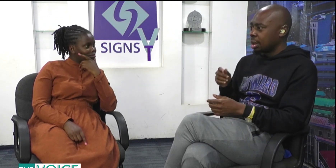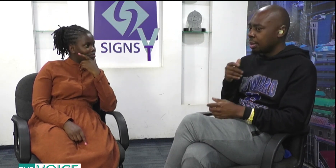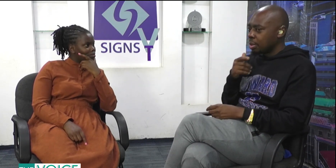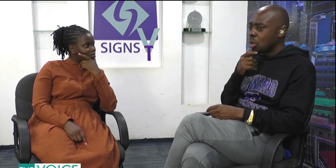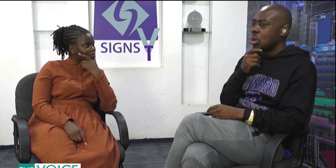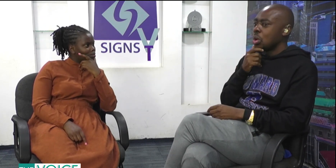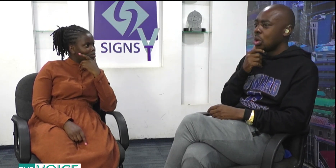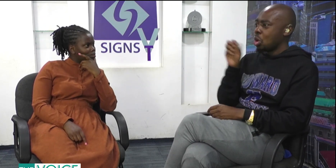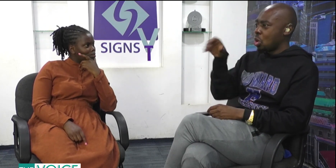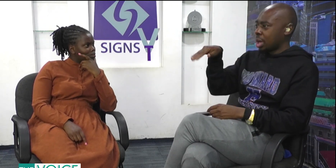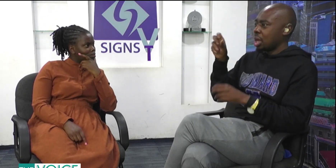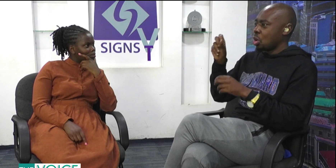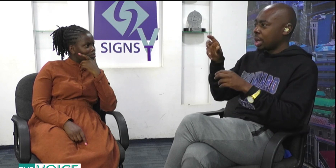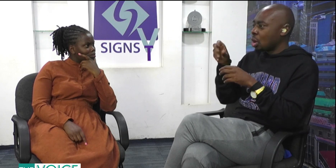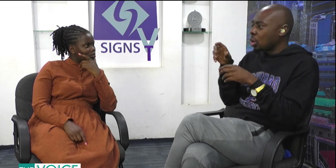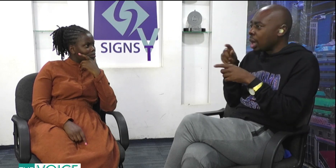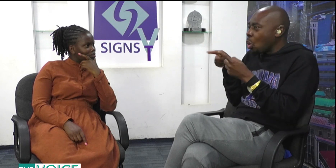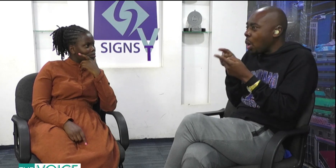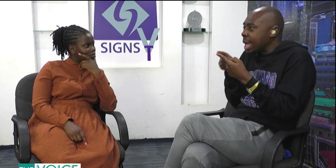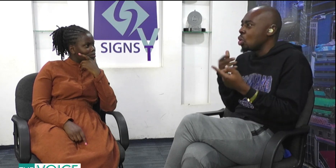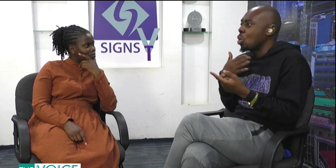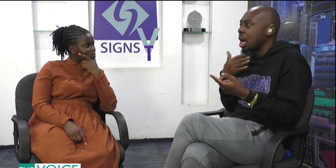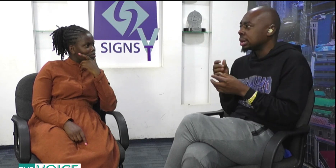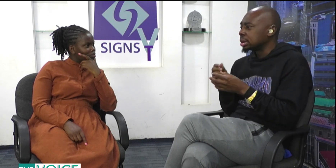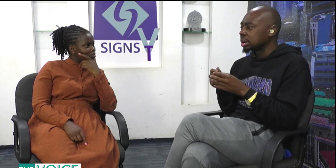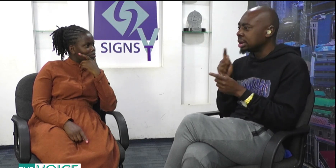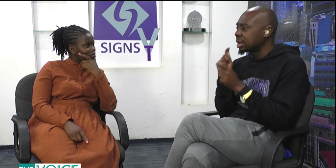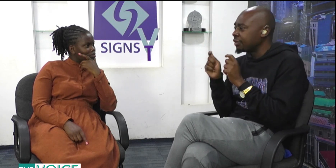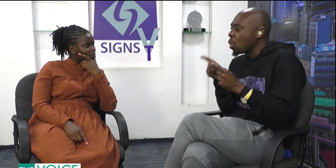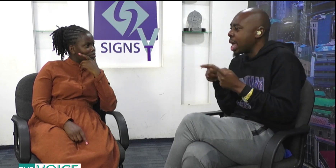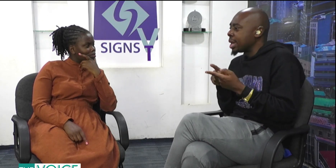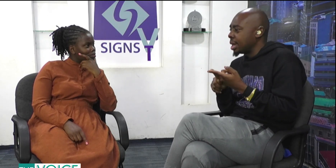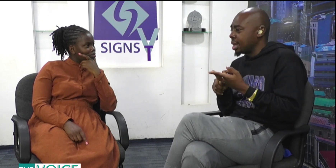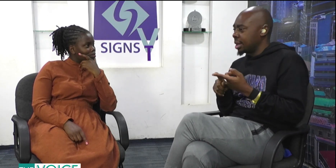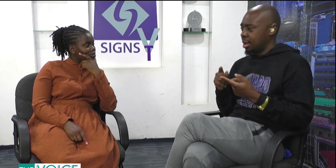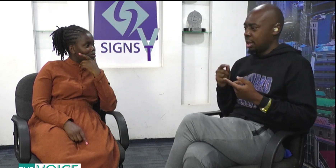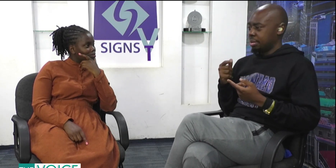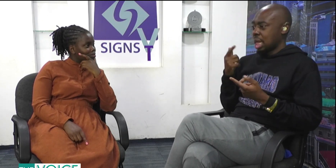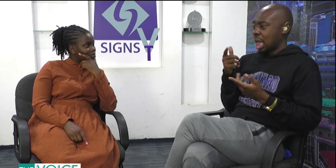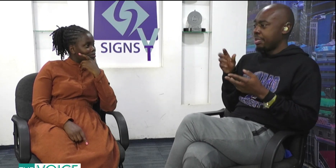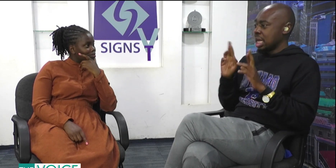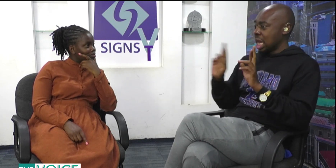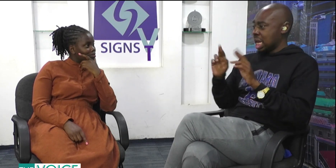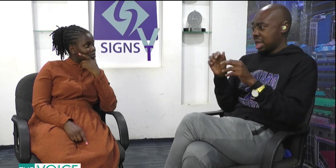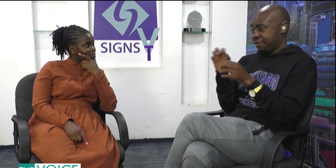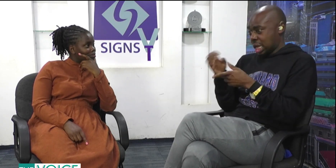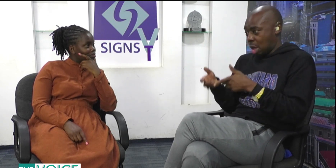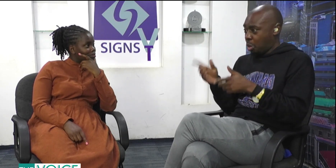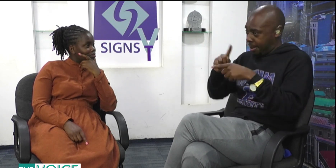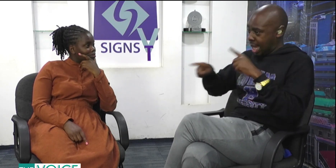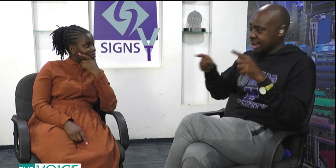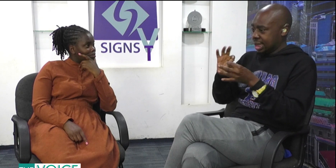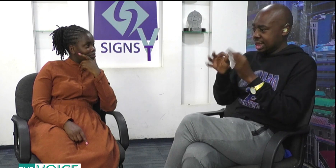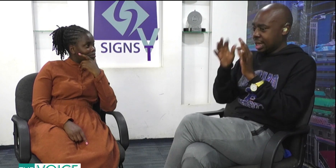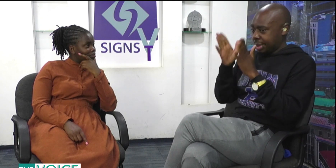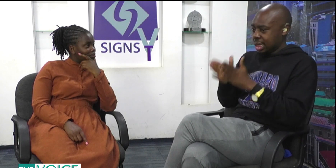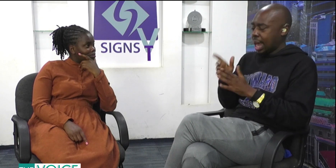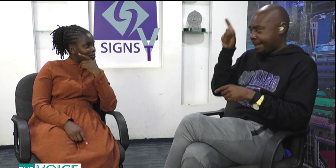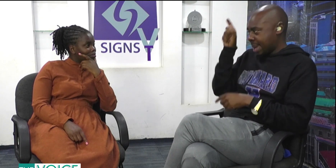a sign language interpreter. So I asked if there was a sign language interpreter. So they asked me when I wanted the interview,